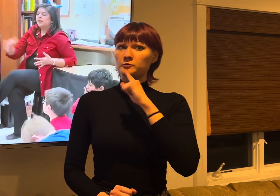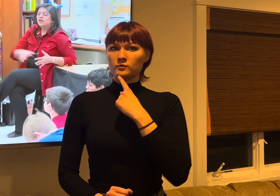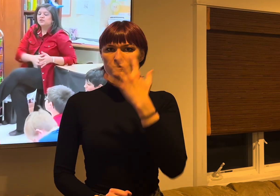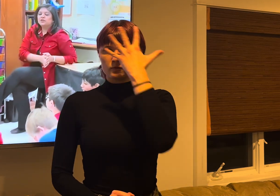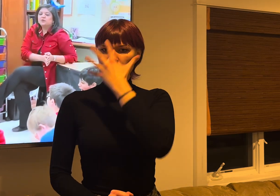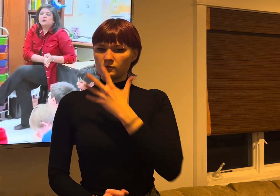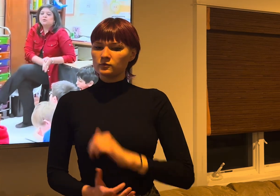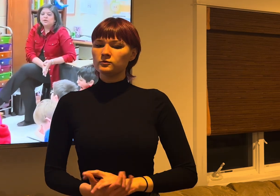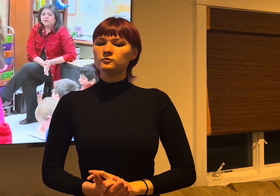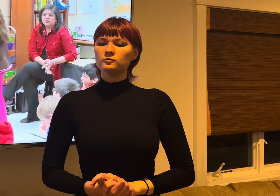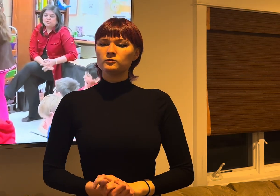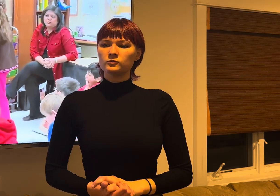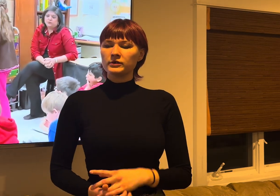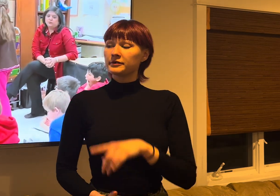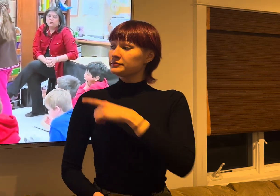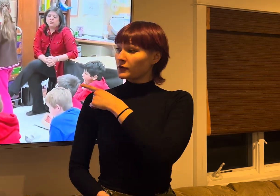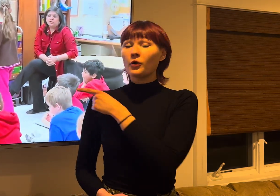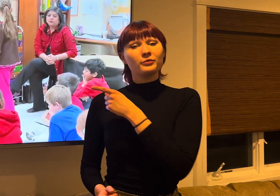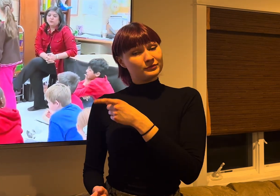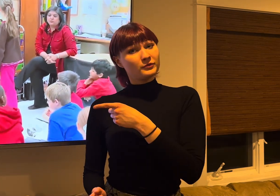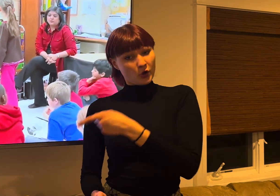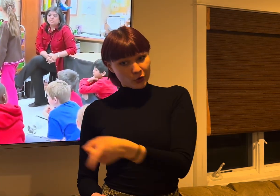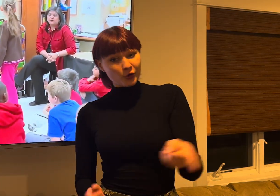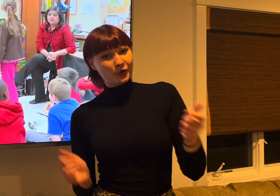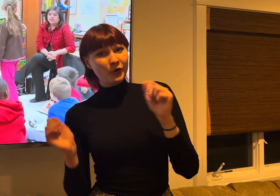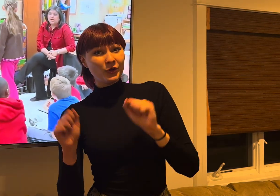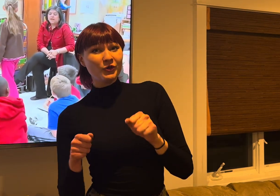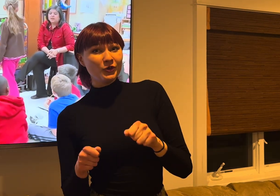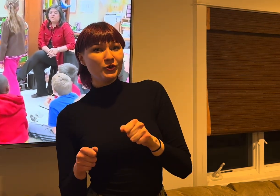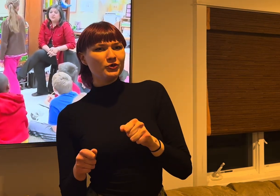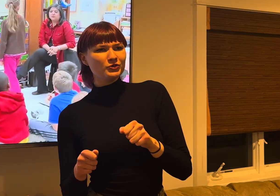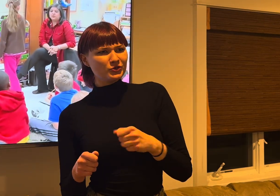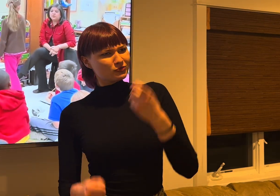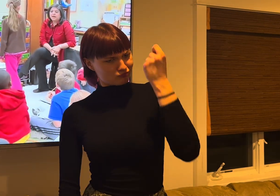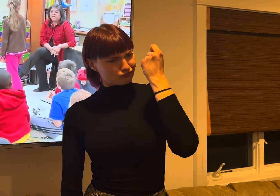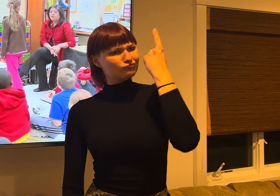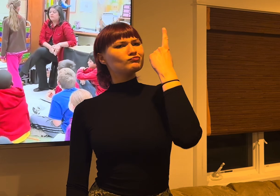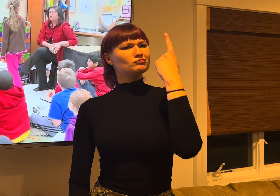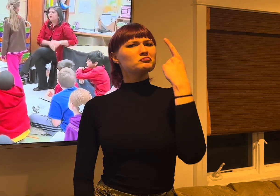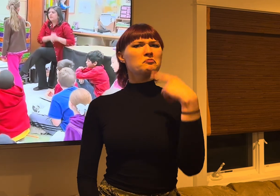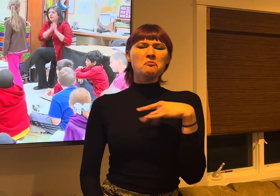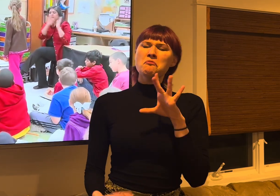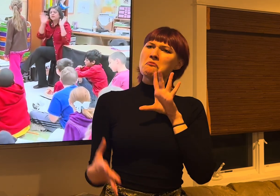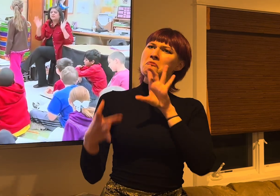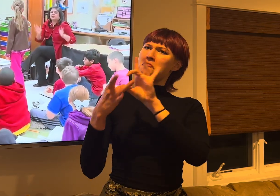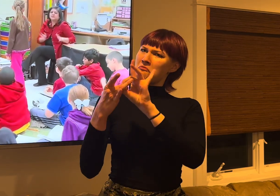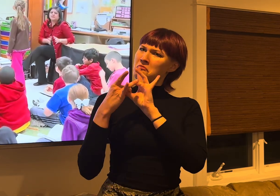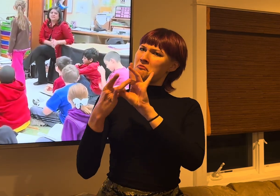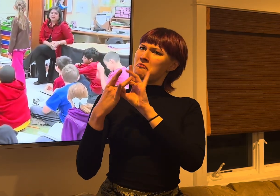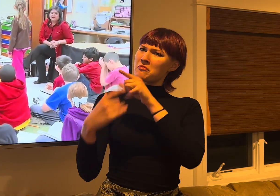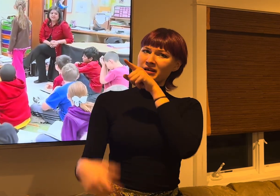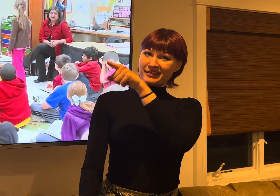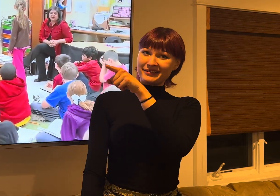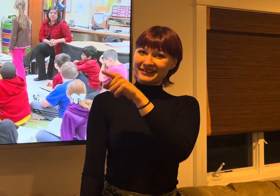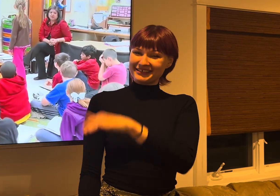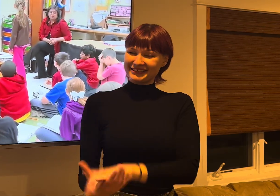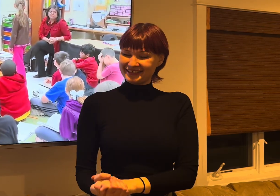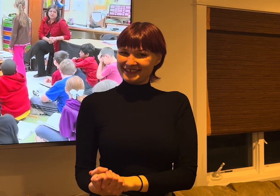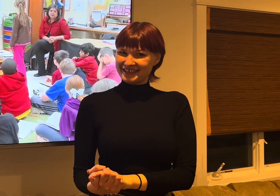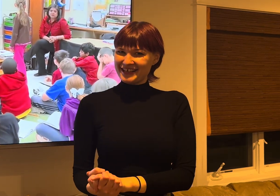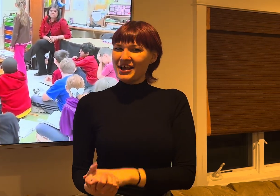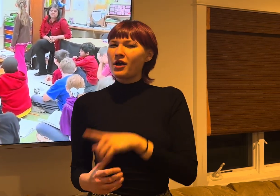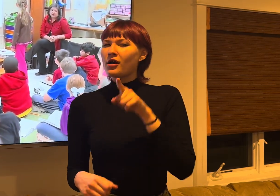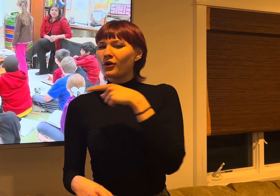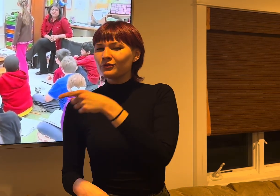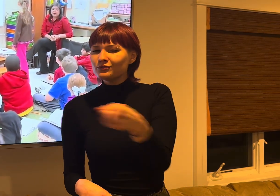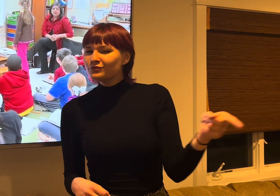this, right? So you're going to work in groups, and you're going to look at various pieces of text and